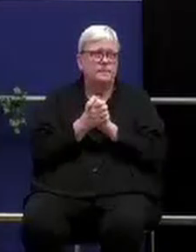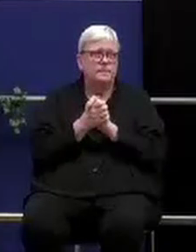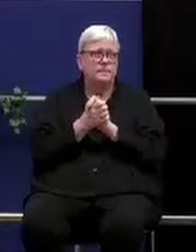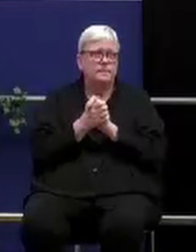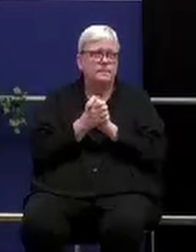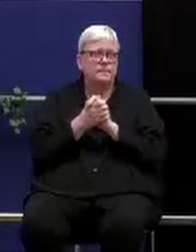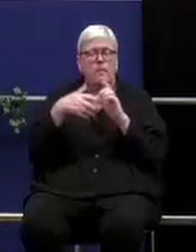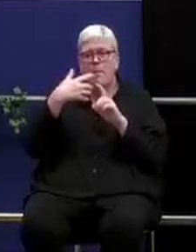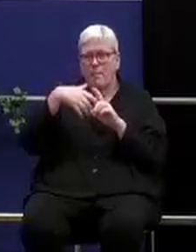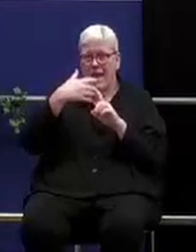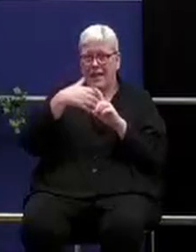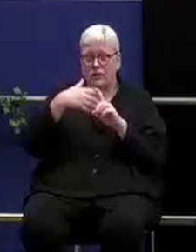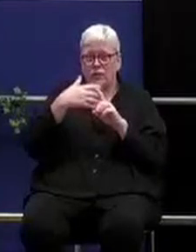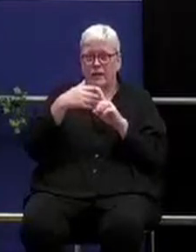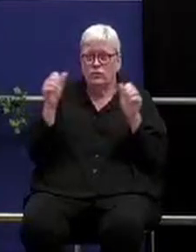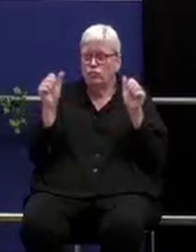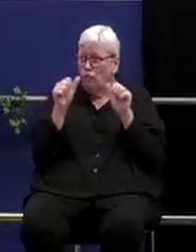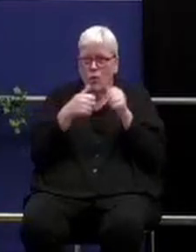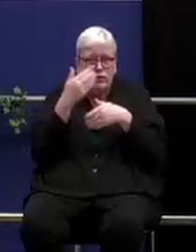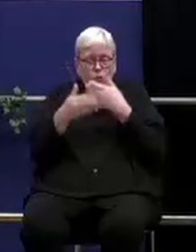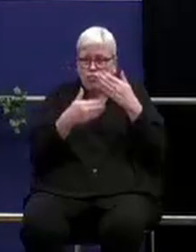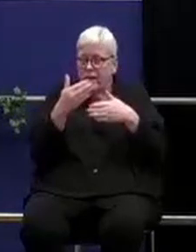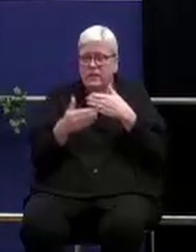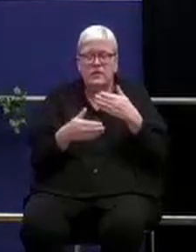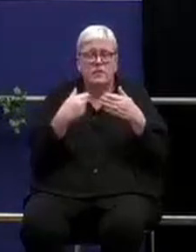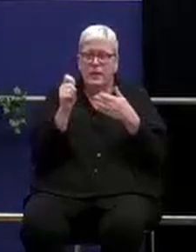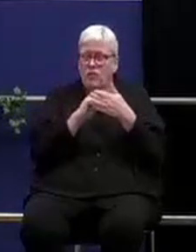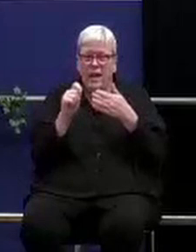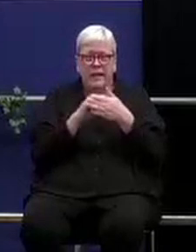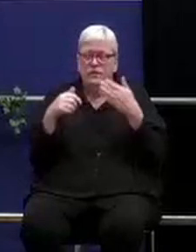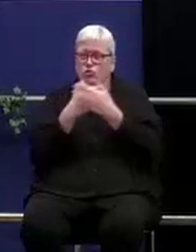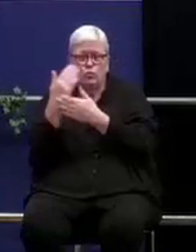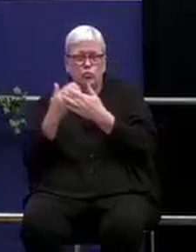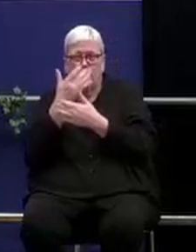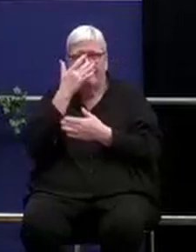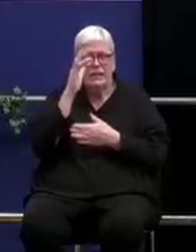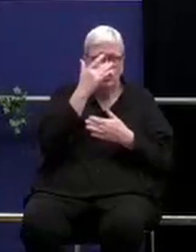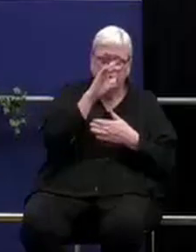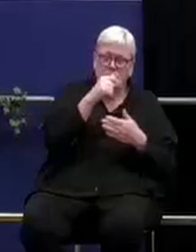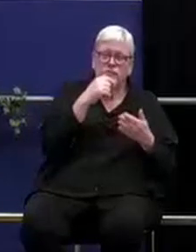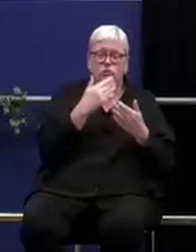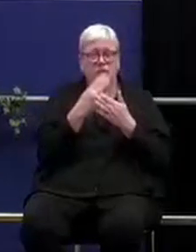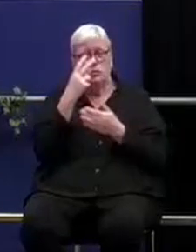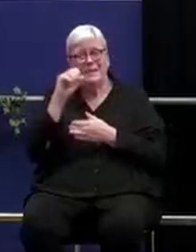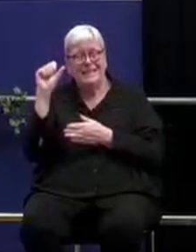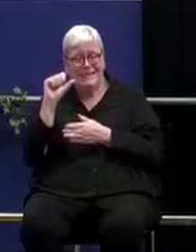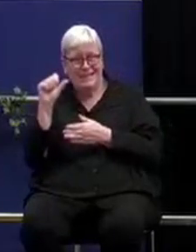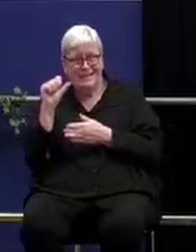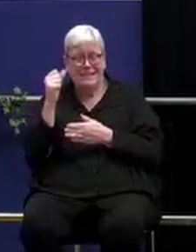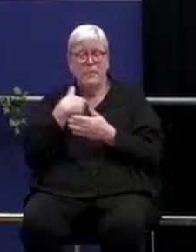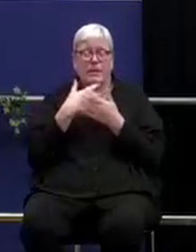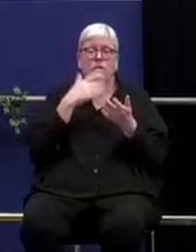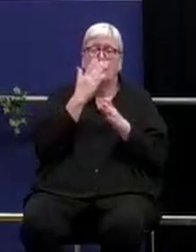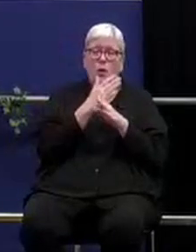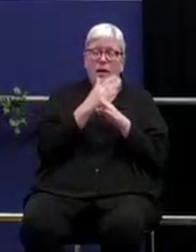So my background was very much short stories and contemporary fiction. And I, in about 2016, was in Berlin with my